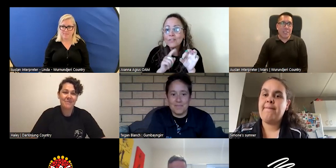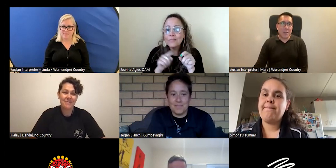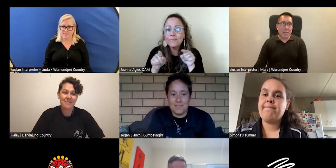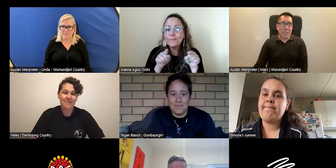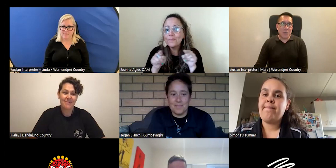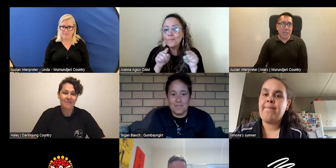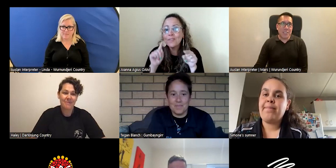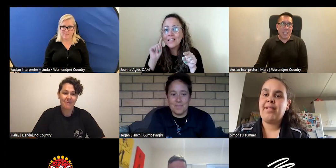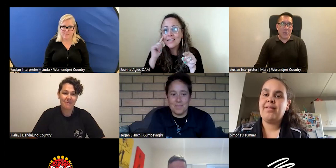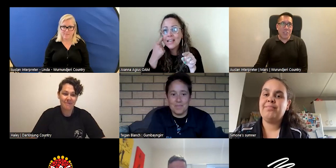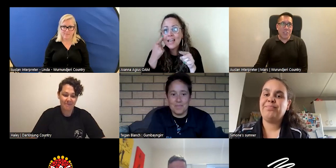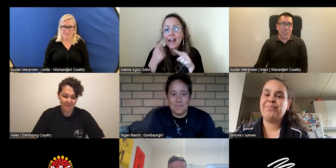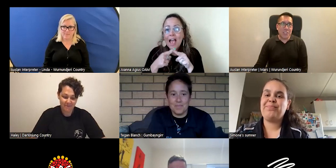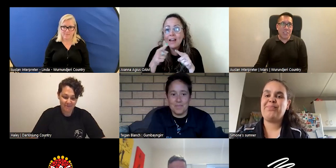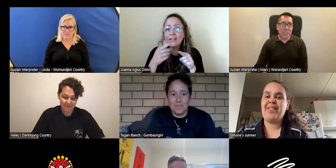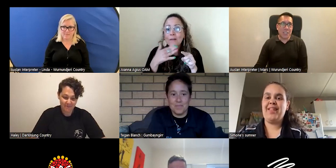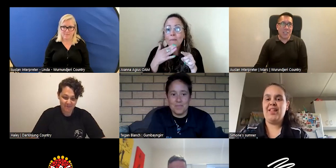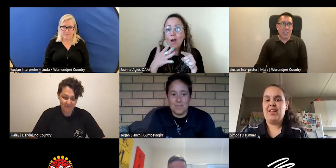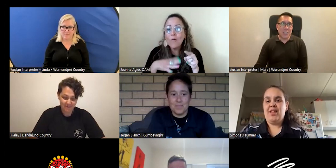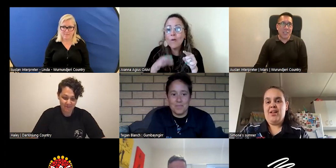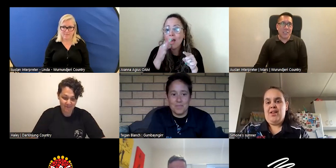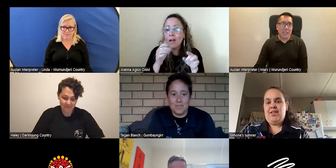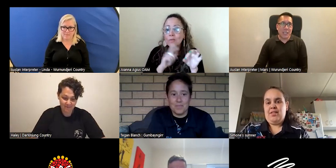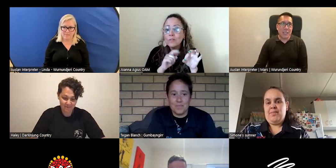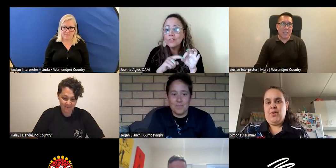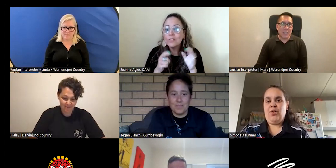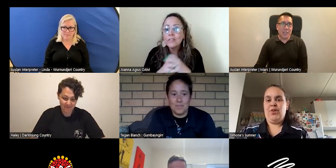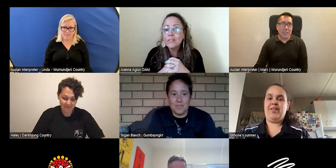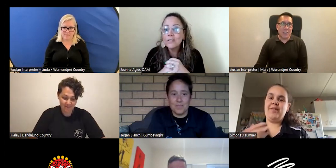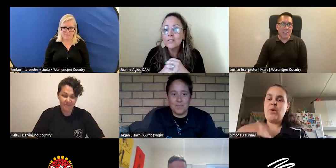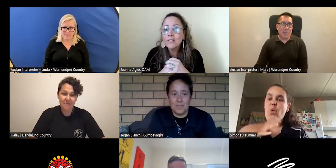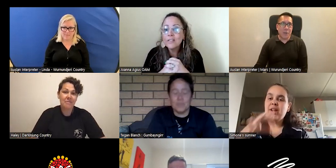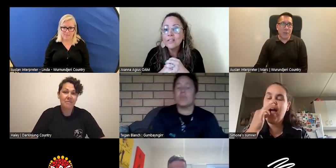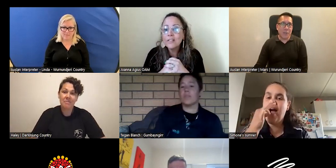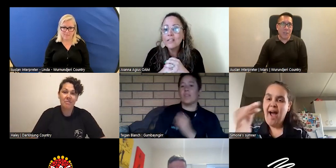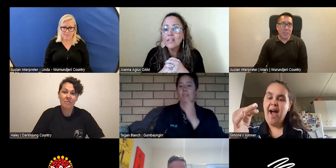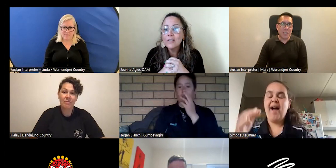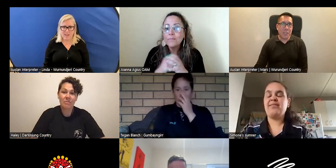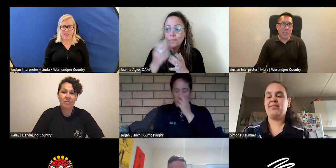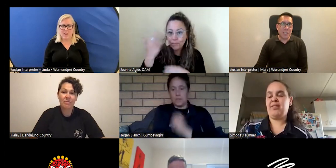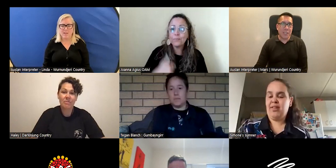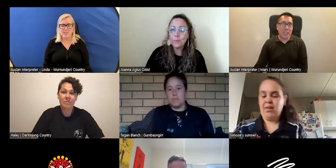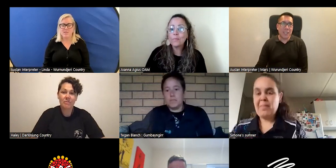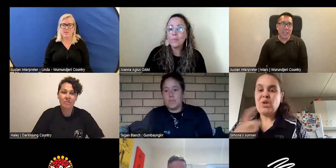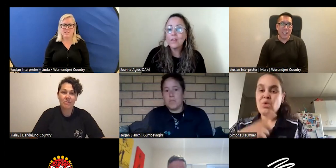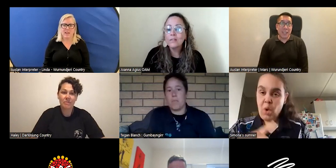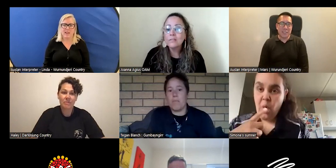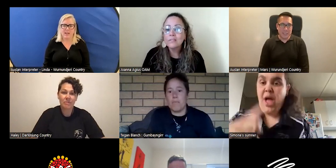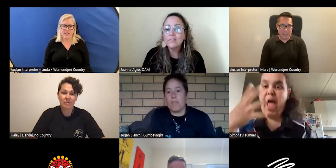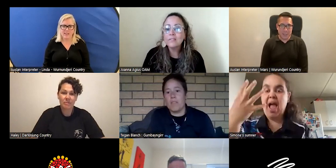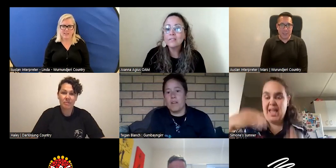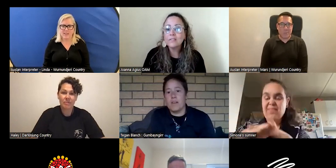Okay, does anybody else want to ask any questions? Tegan, Simone? I just wanted